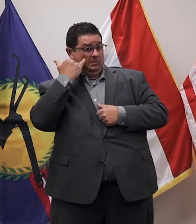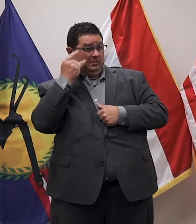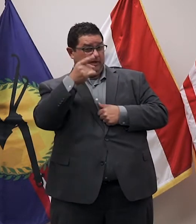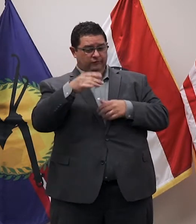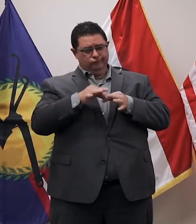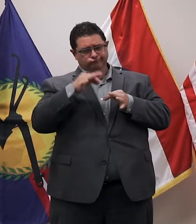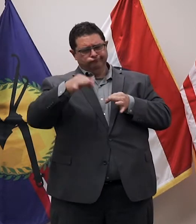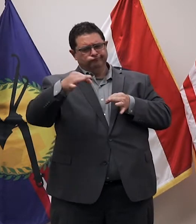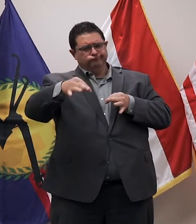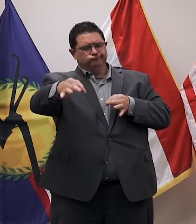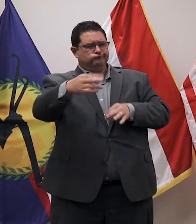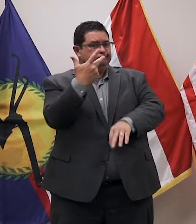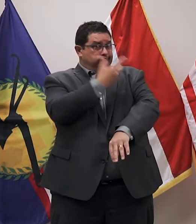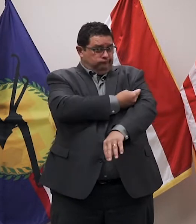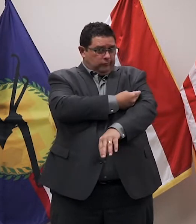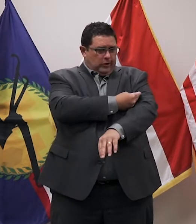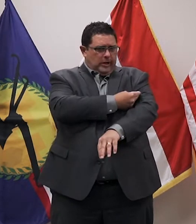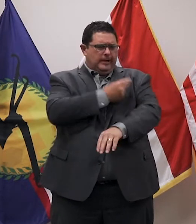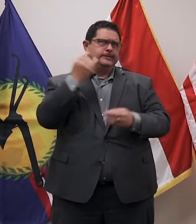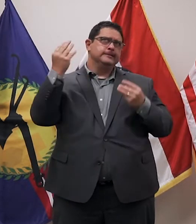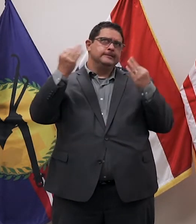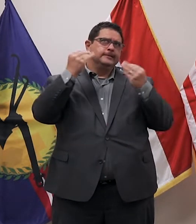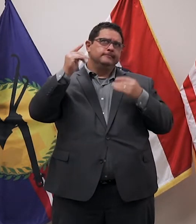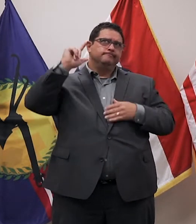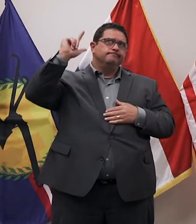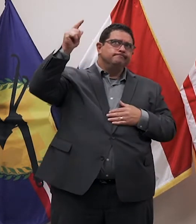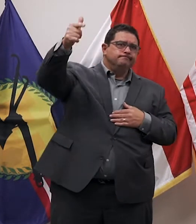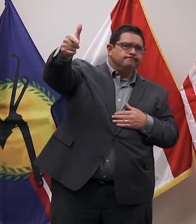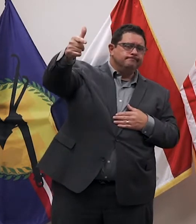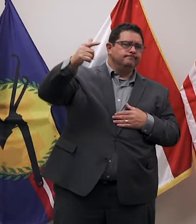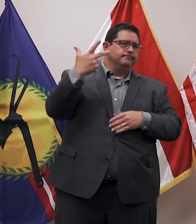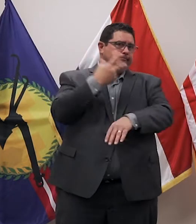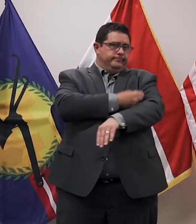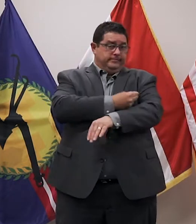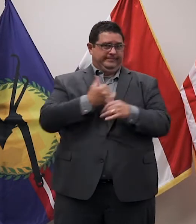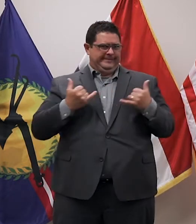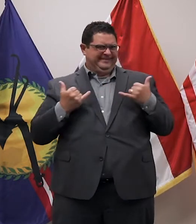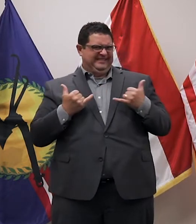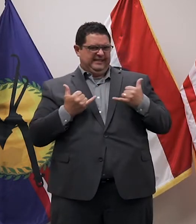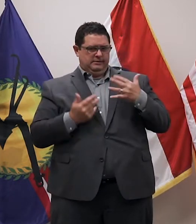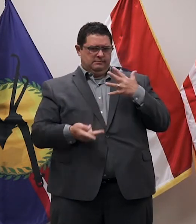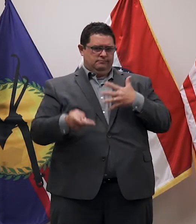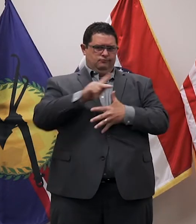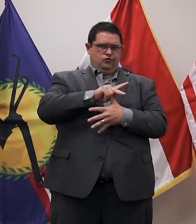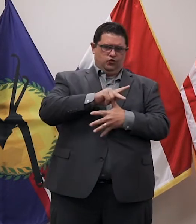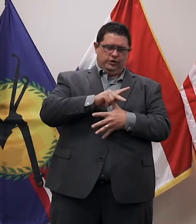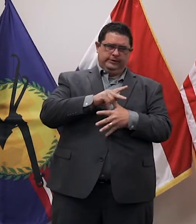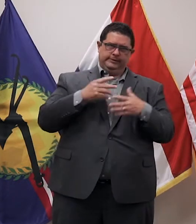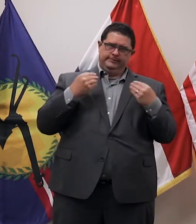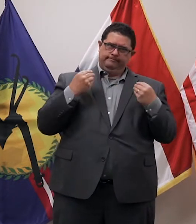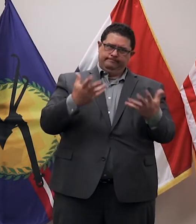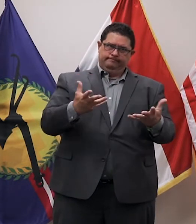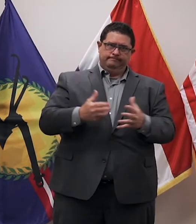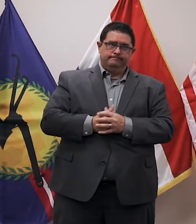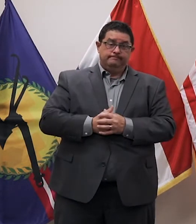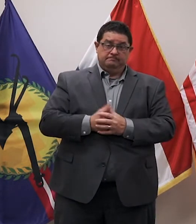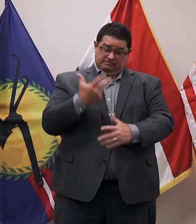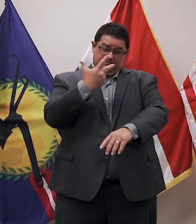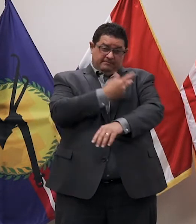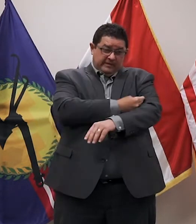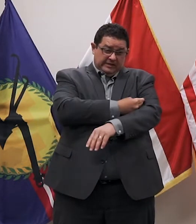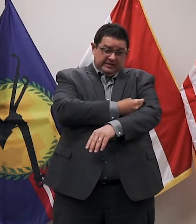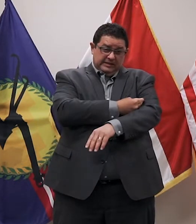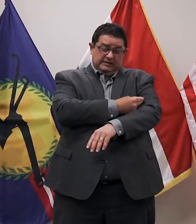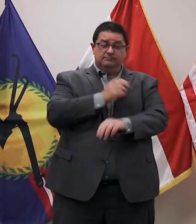procrastinating, thinking about eventually getting a shot, now is the time to make it a priority. Getting a vaccine is a measure